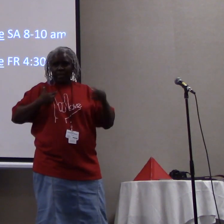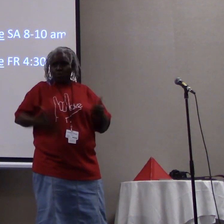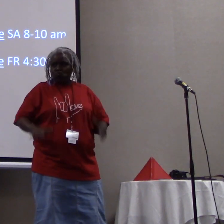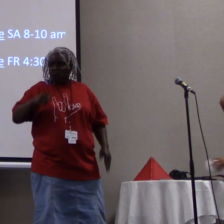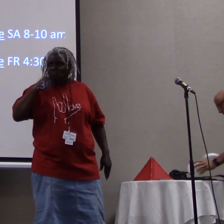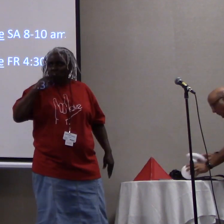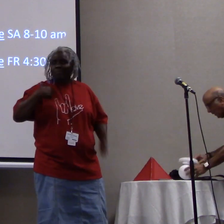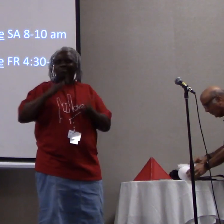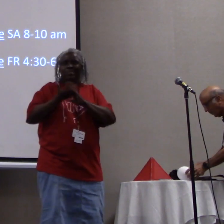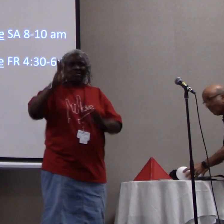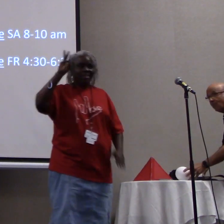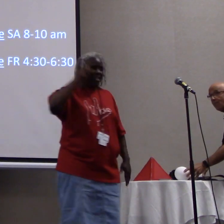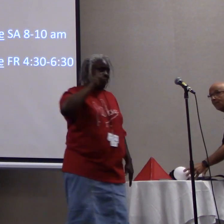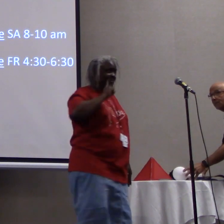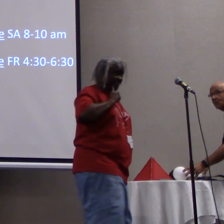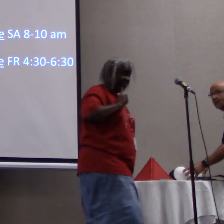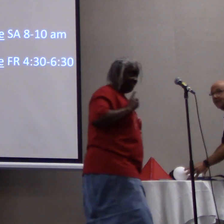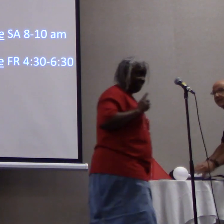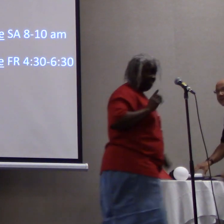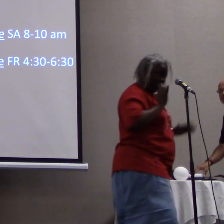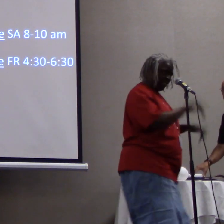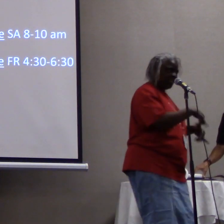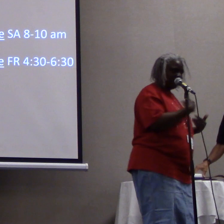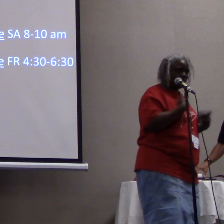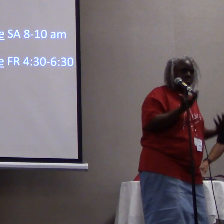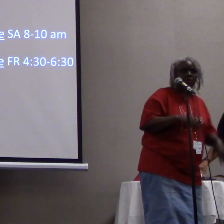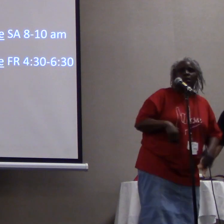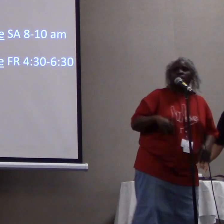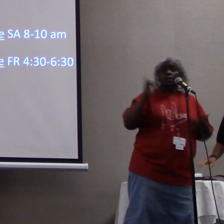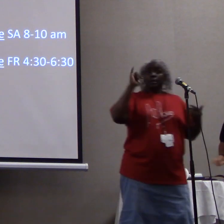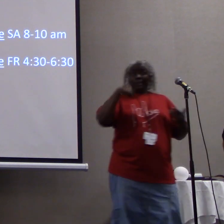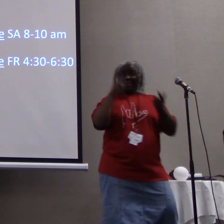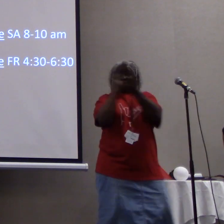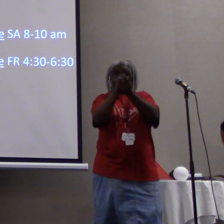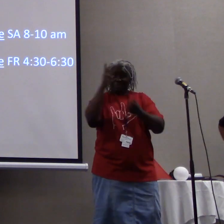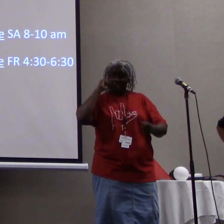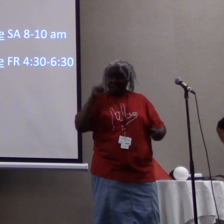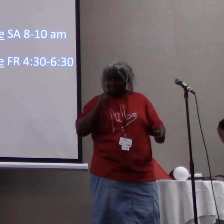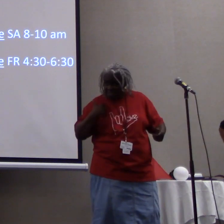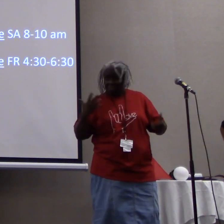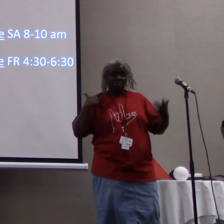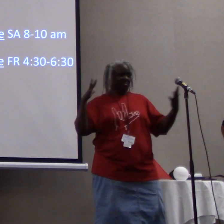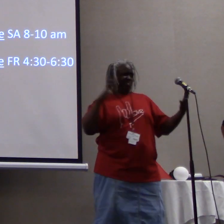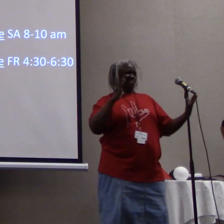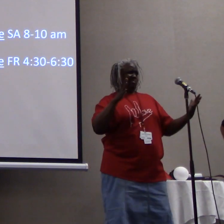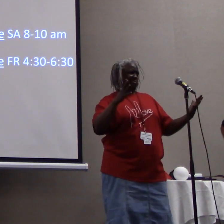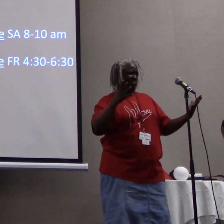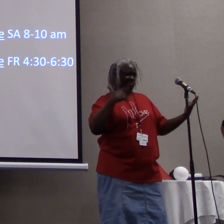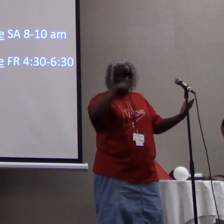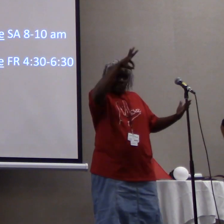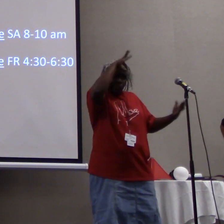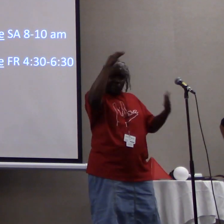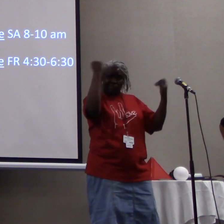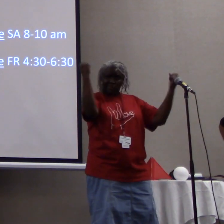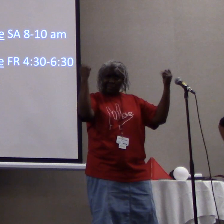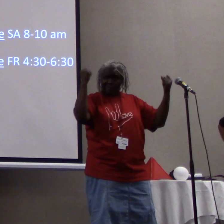I was not born deaf, I was born hearing. I became deaf later on. And later on,